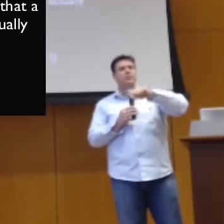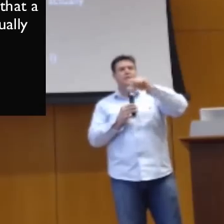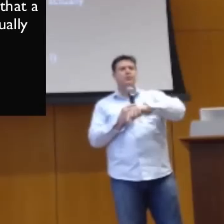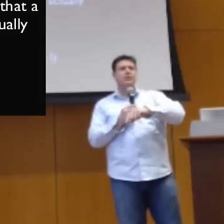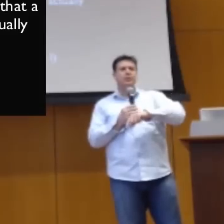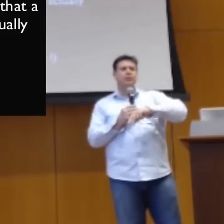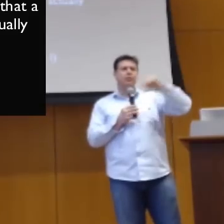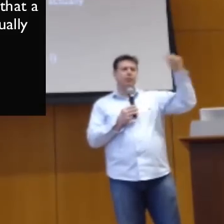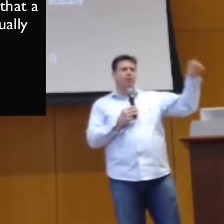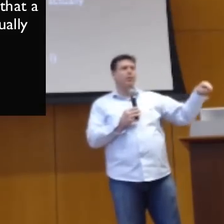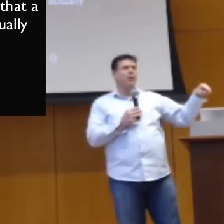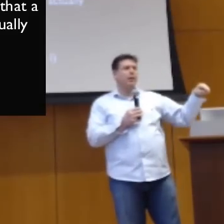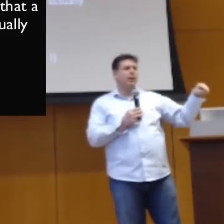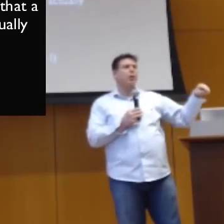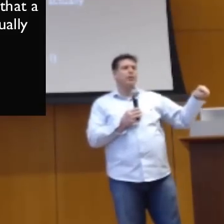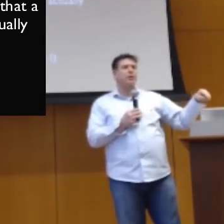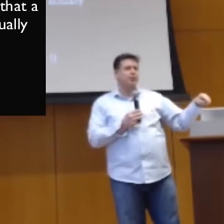substantially different from co-articulation.